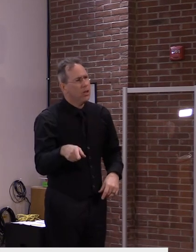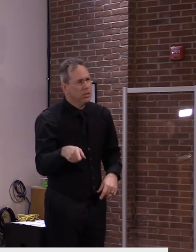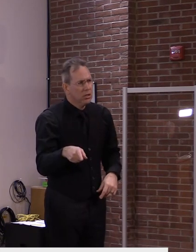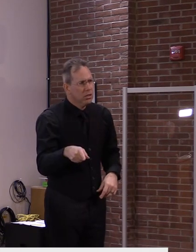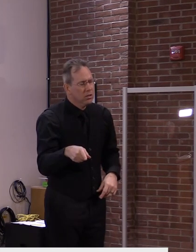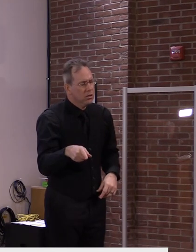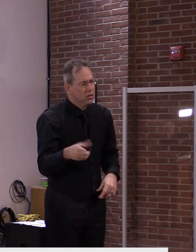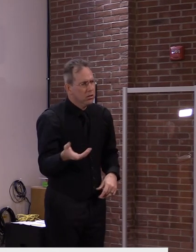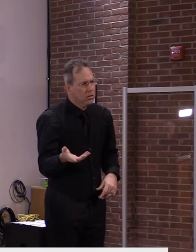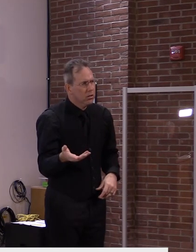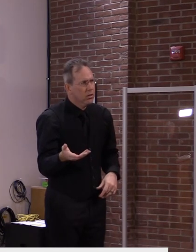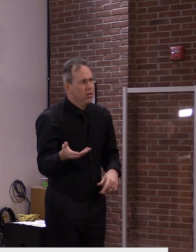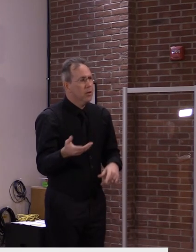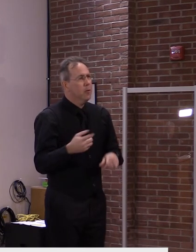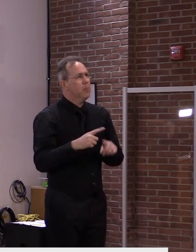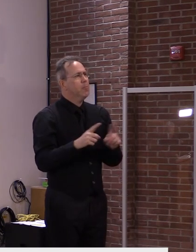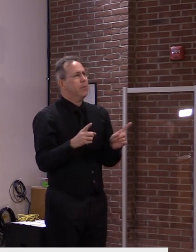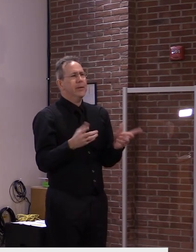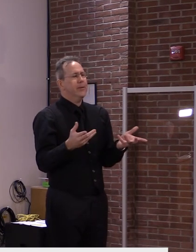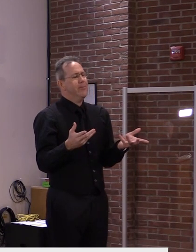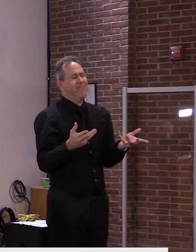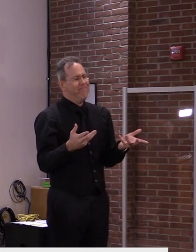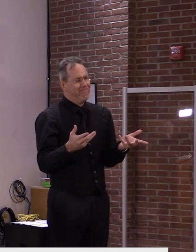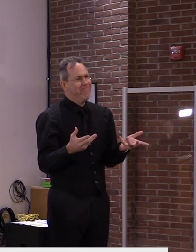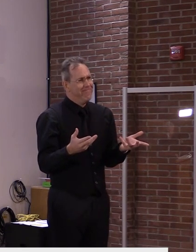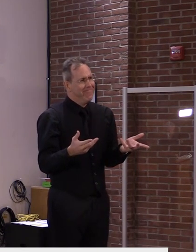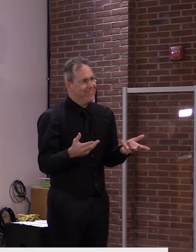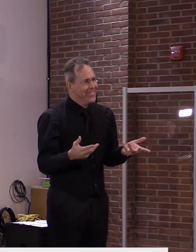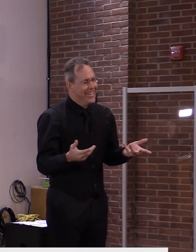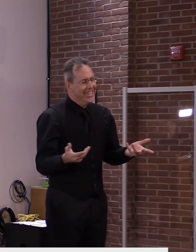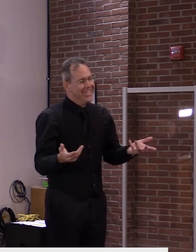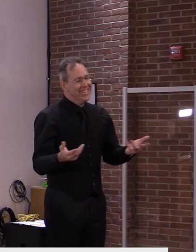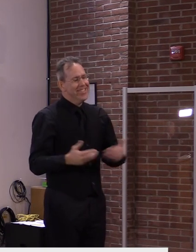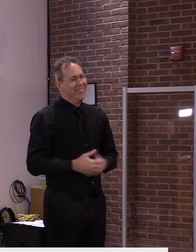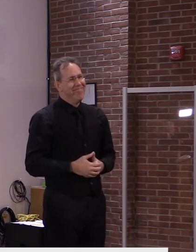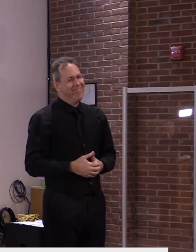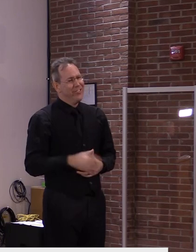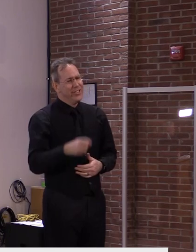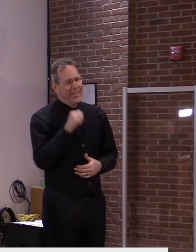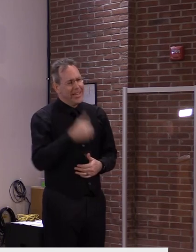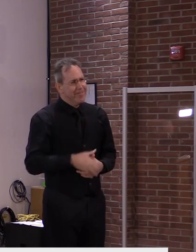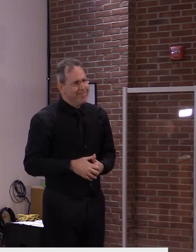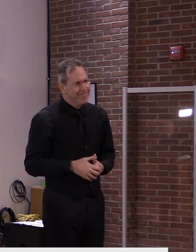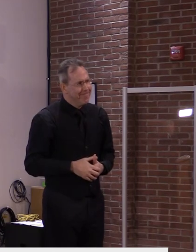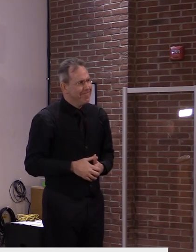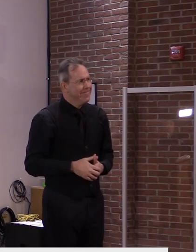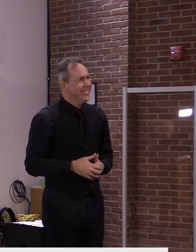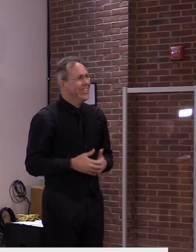over 65. Mike, I'm kind of joking because I'm in that category.